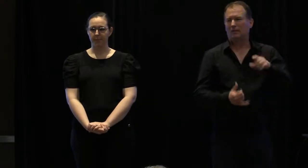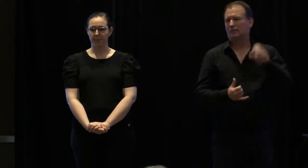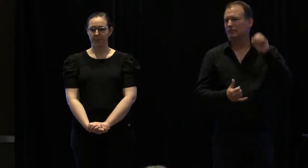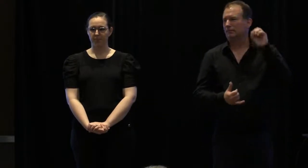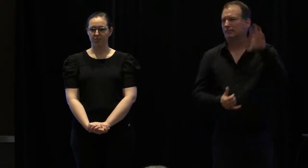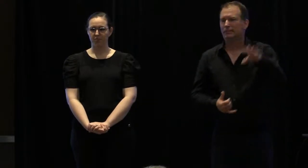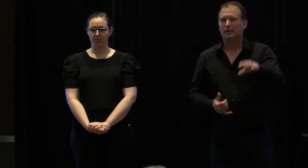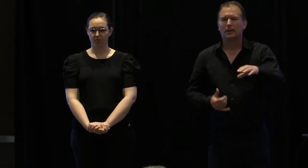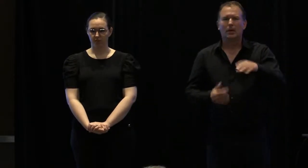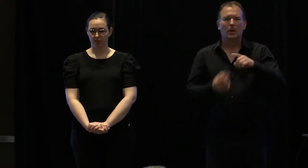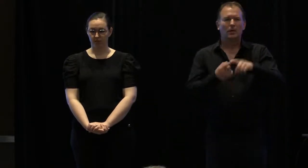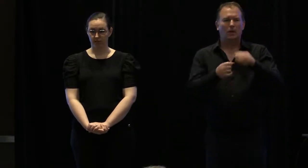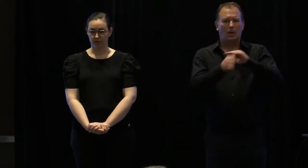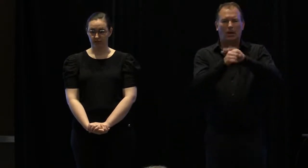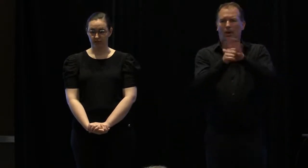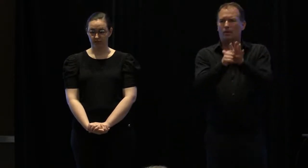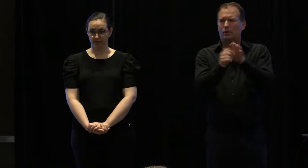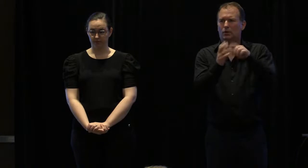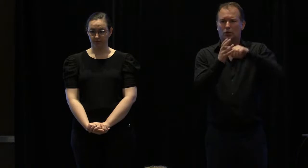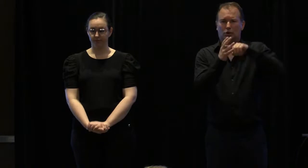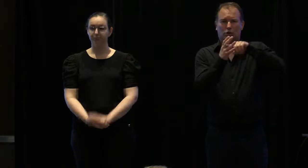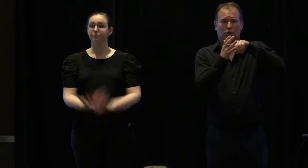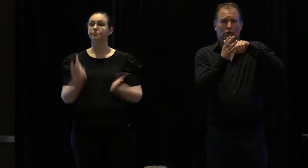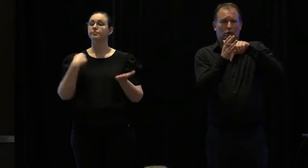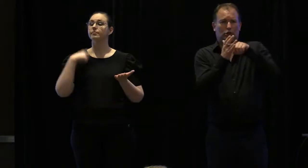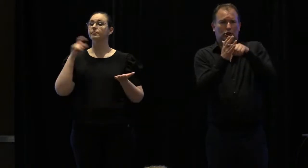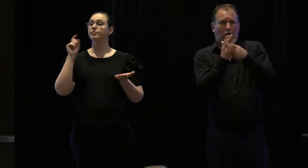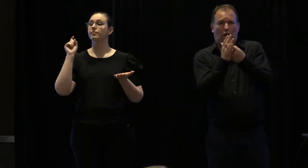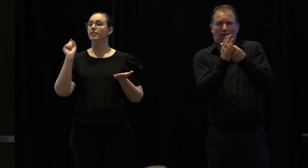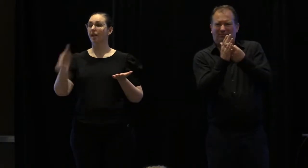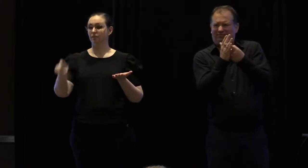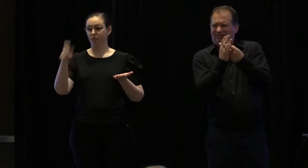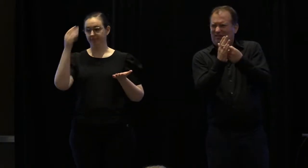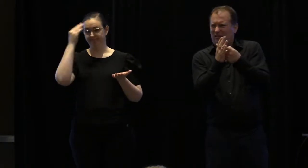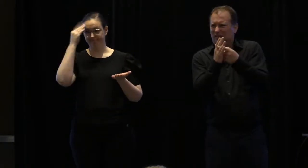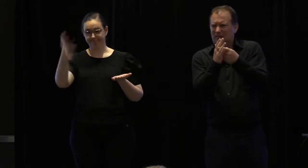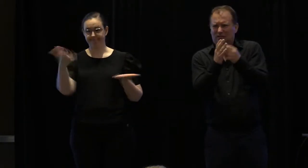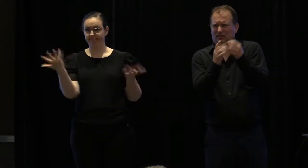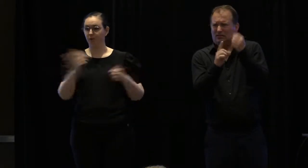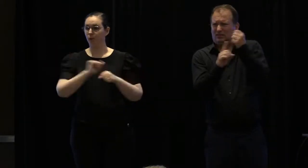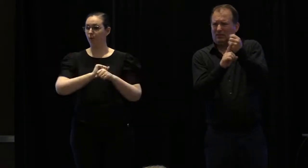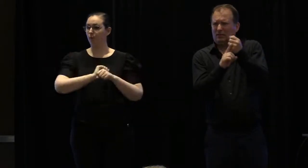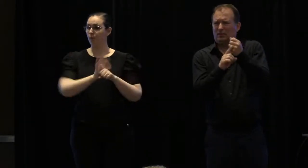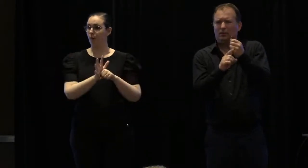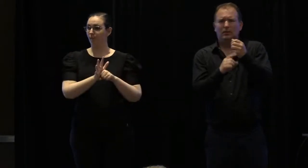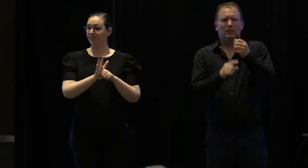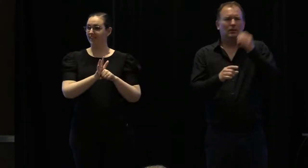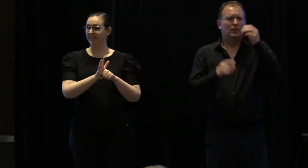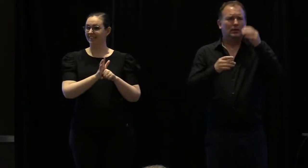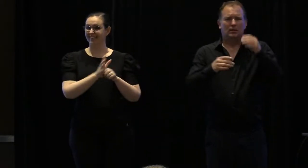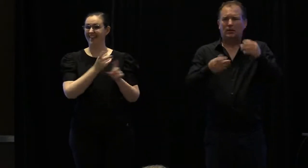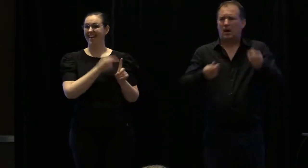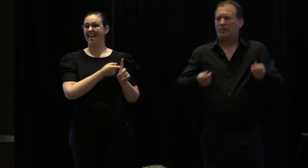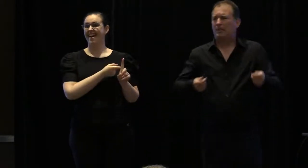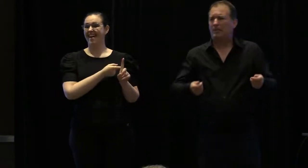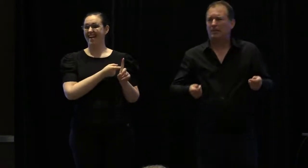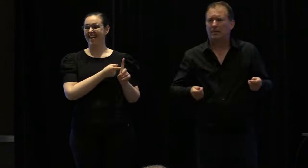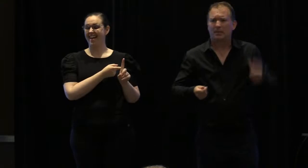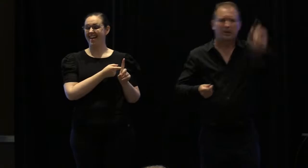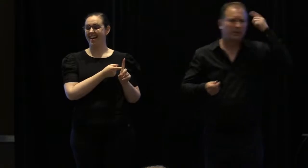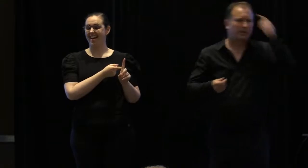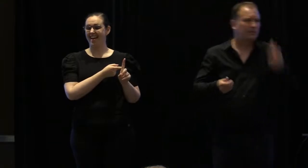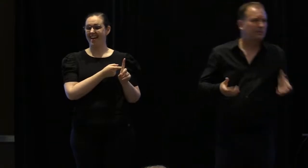So CODA means child of a deaf adult. If we think about COVID, when COVID first